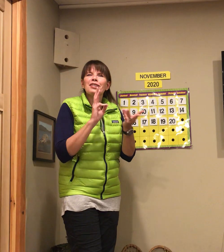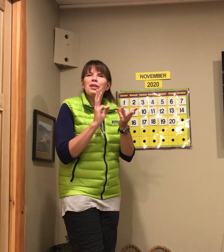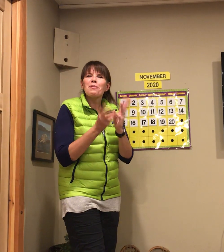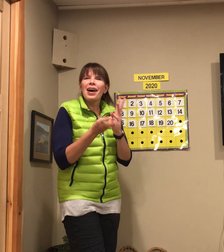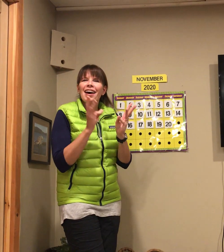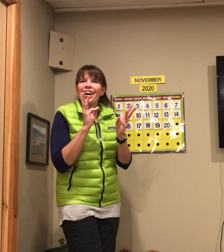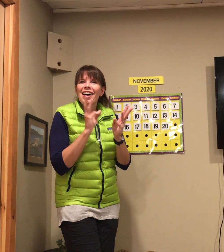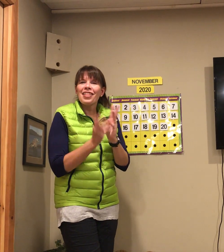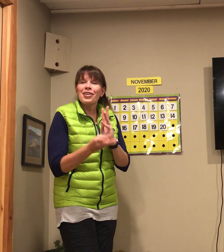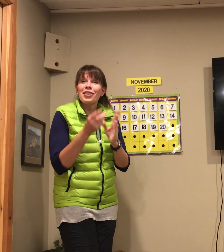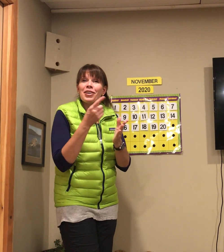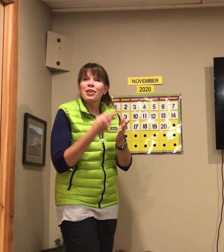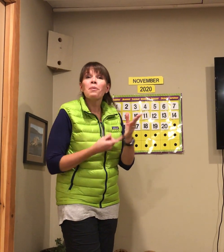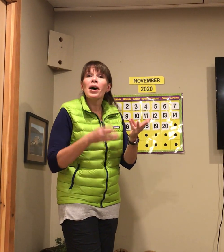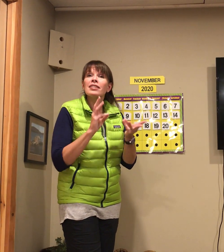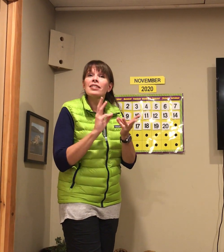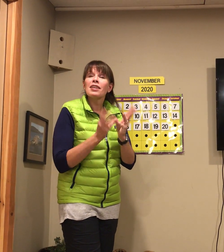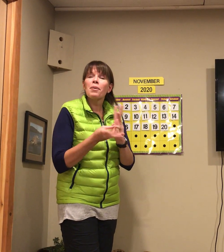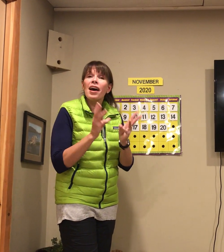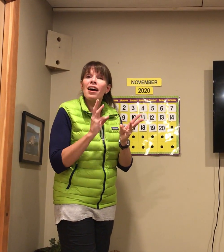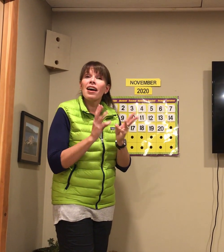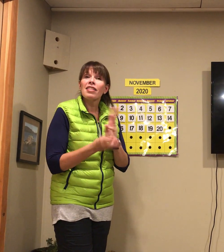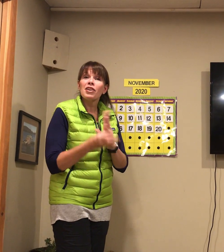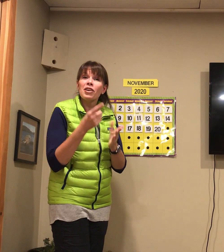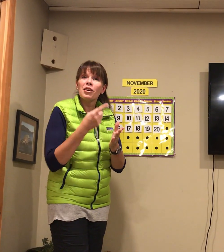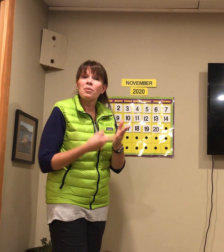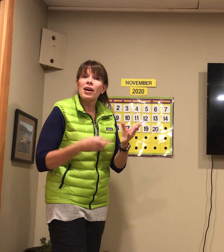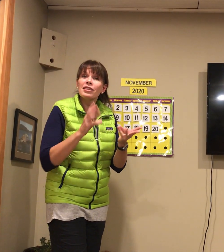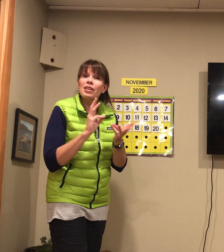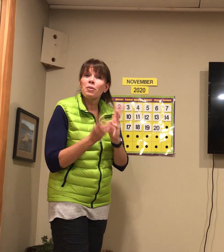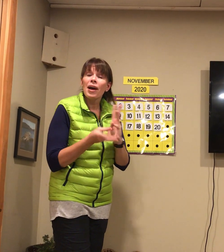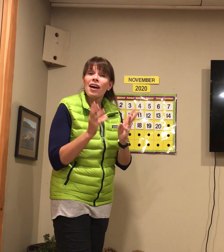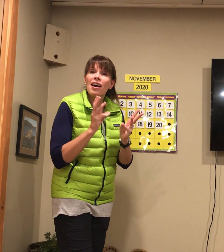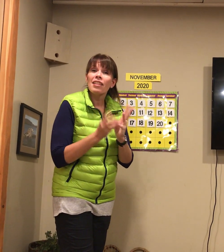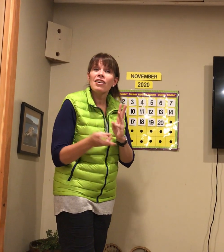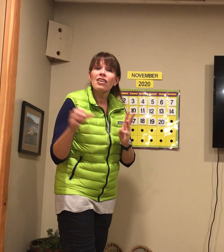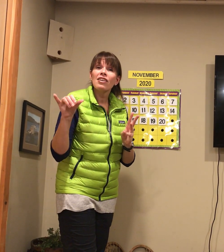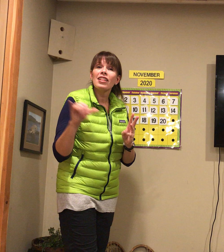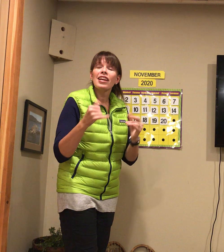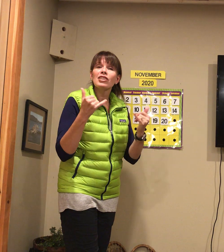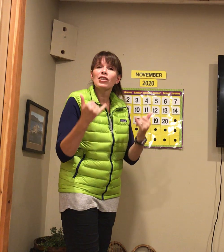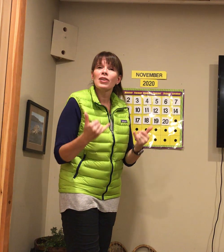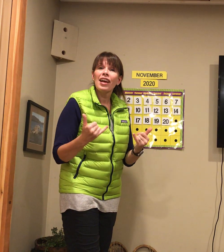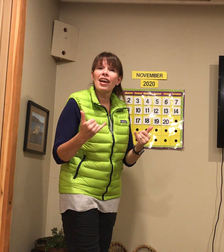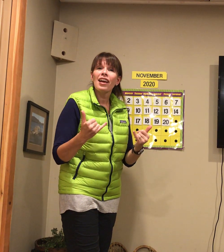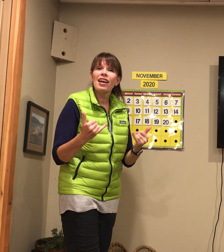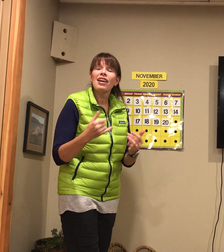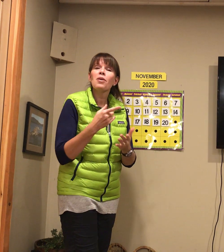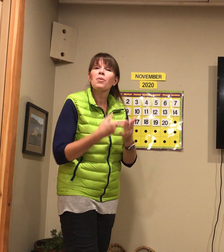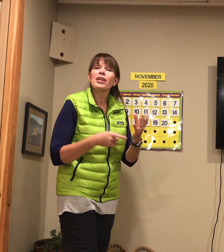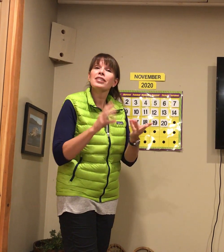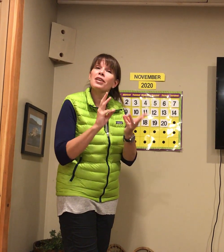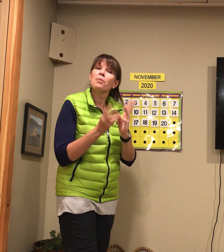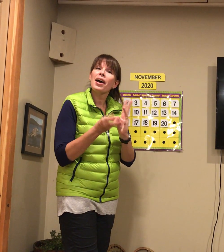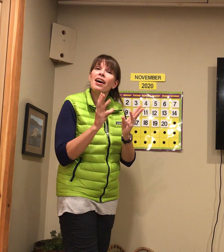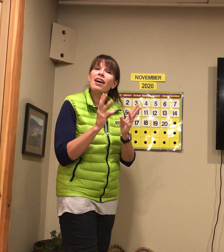the weather? What's the weather? What's the weather like today? What's the